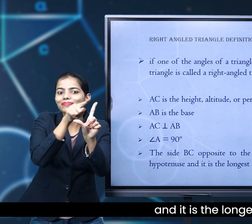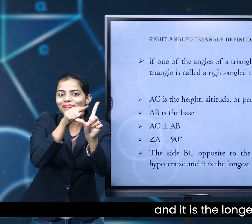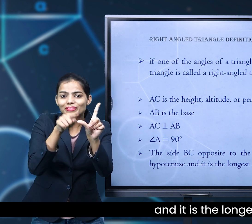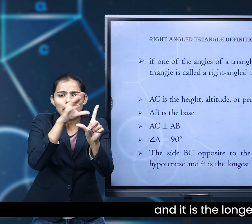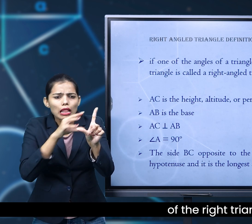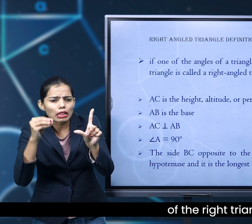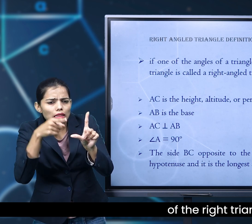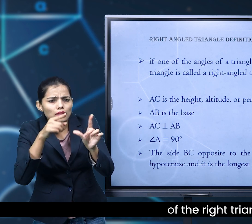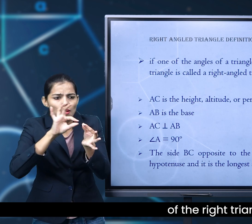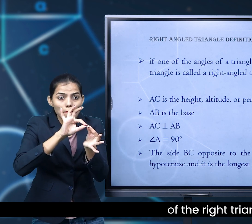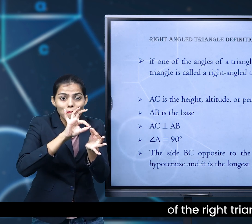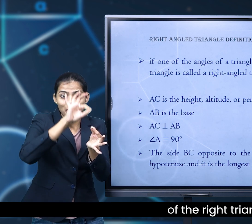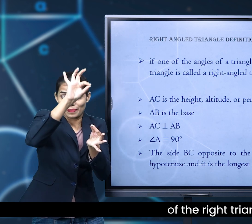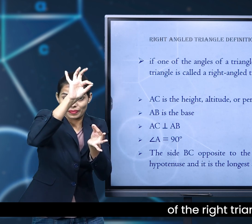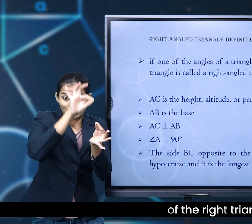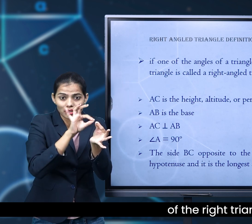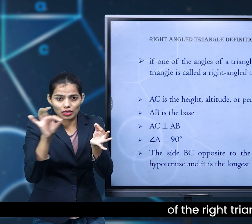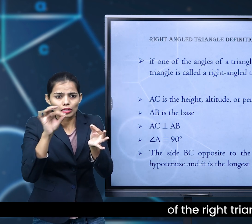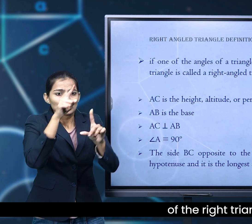longest side of the right triangle.